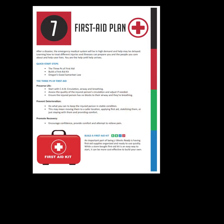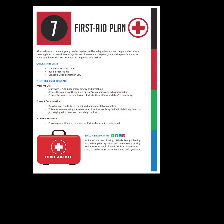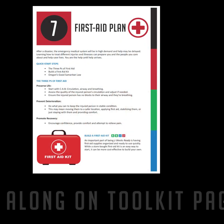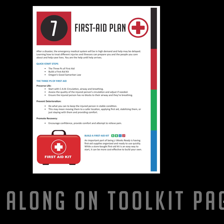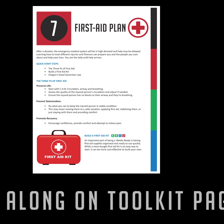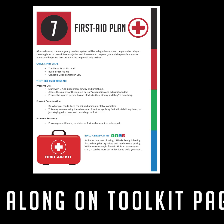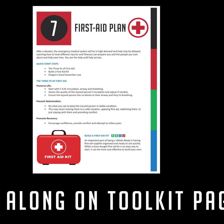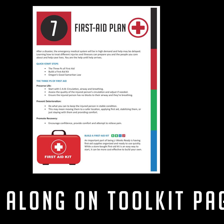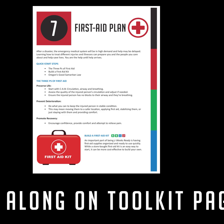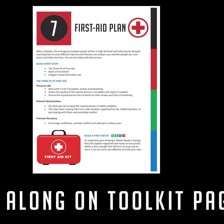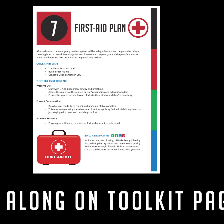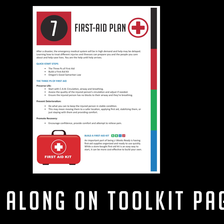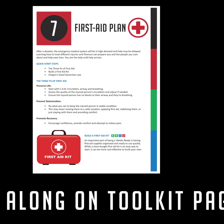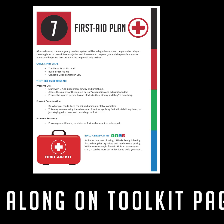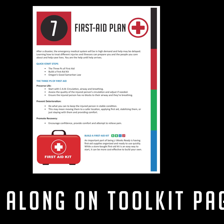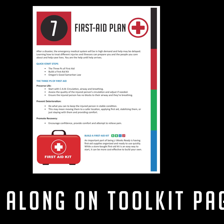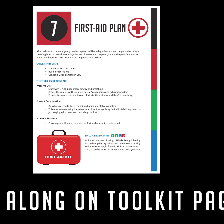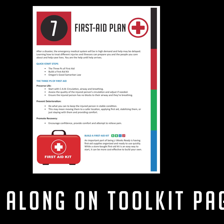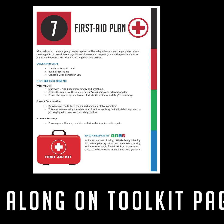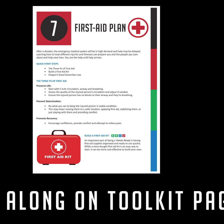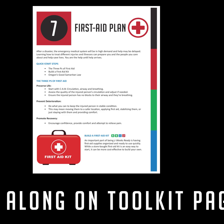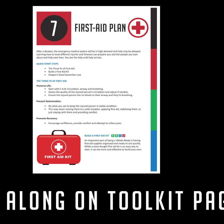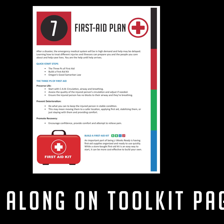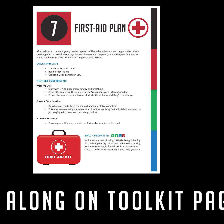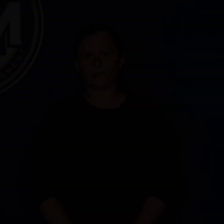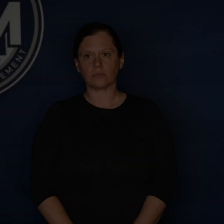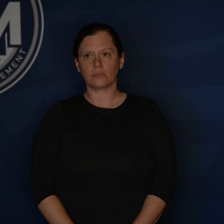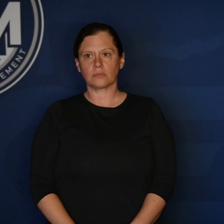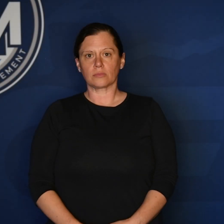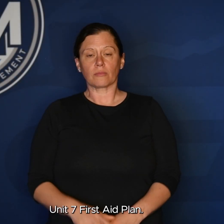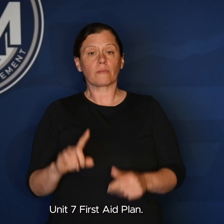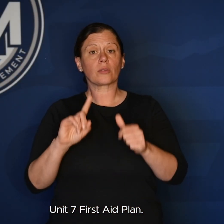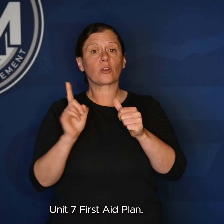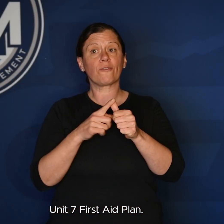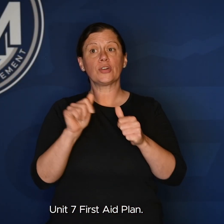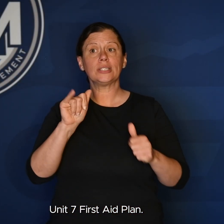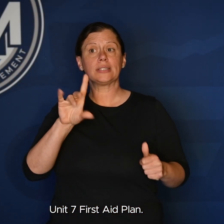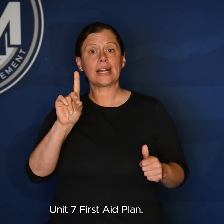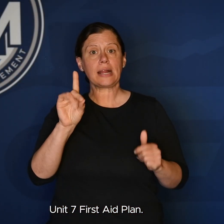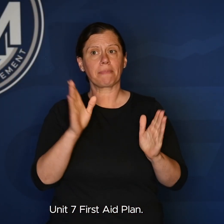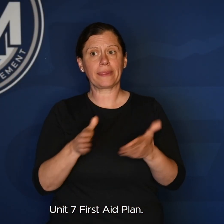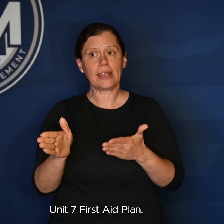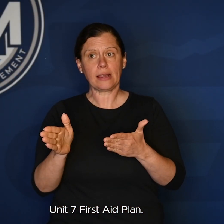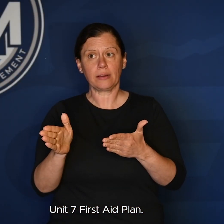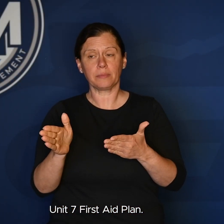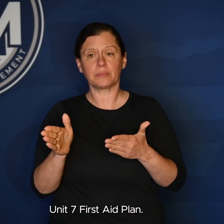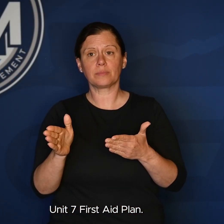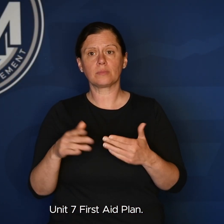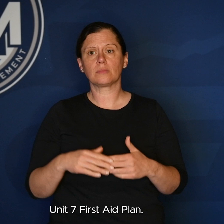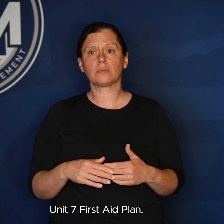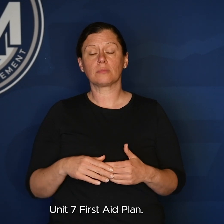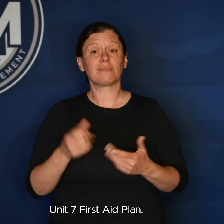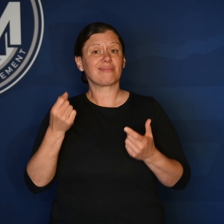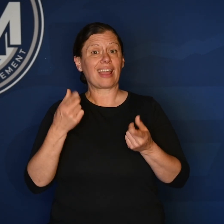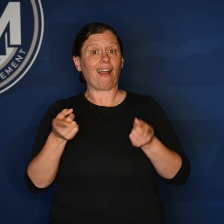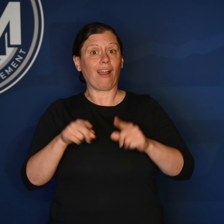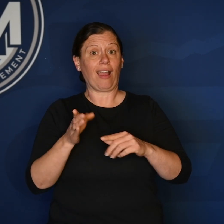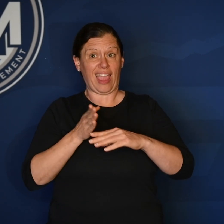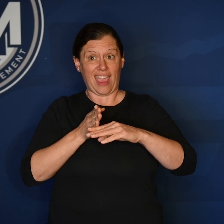Follow along on Toolkit, page 27. Unit 7, First Aid Plan.